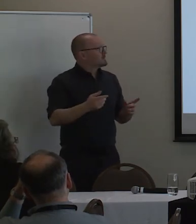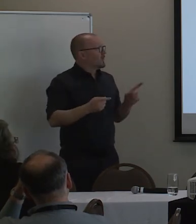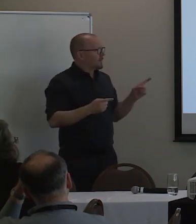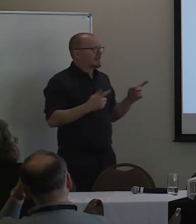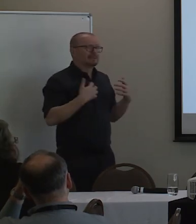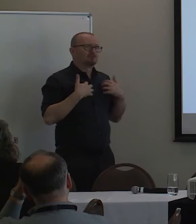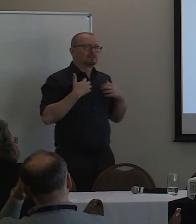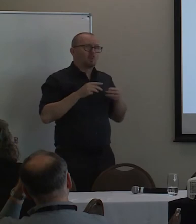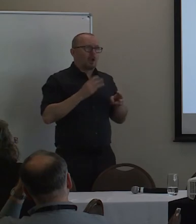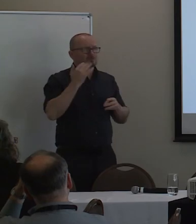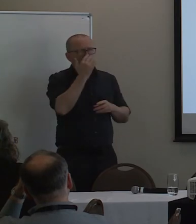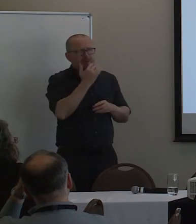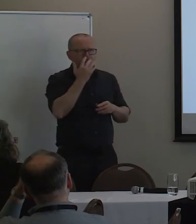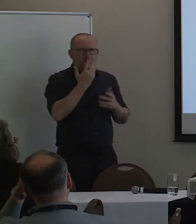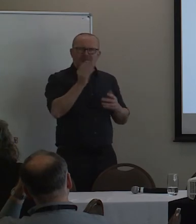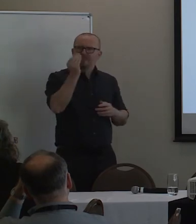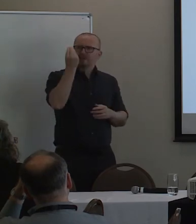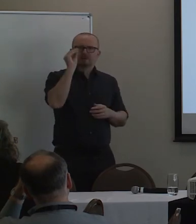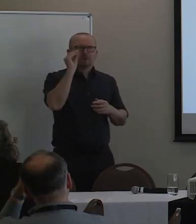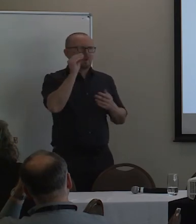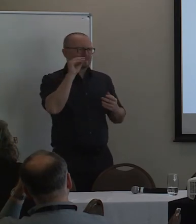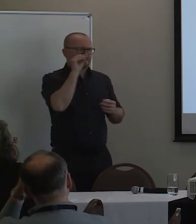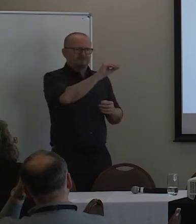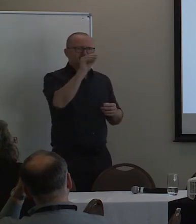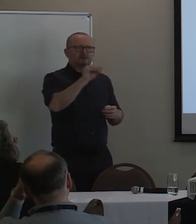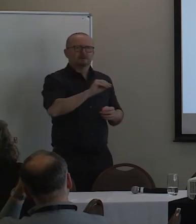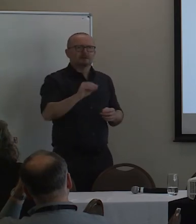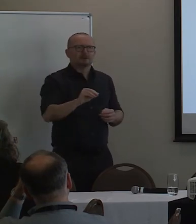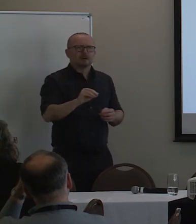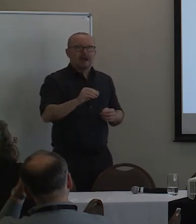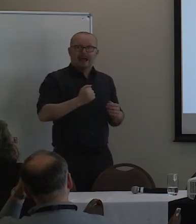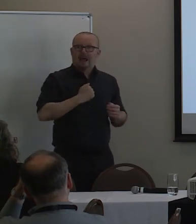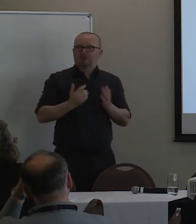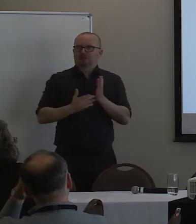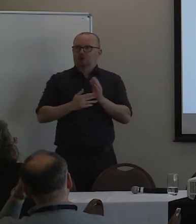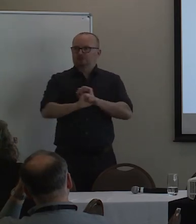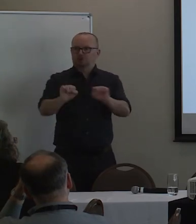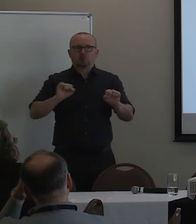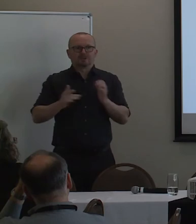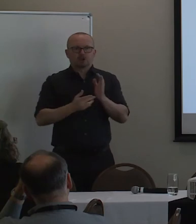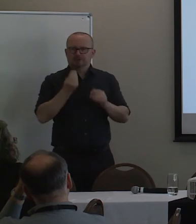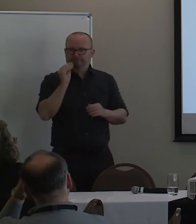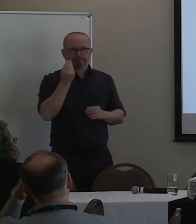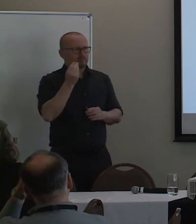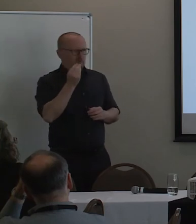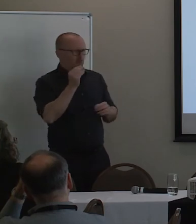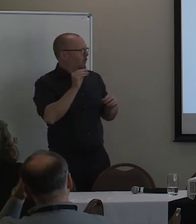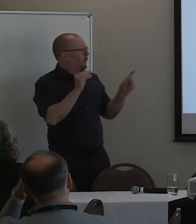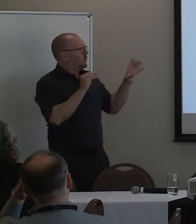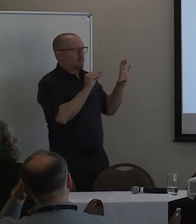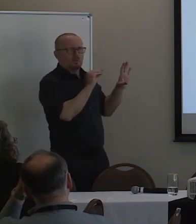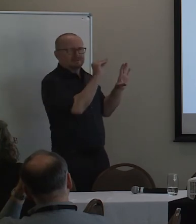well, where do things fit, and where does our technology fit in this? And you can change those axes to be